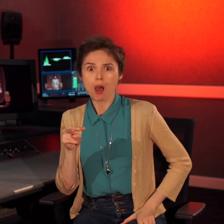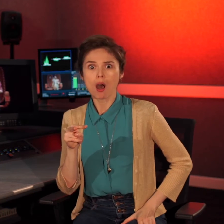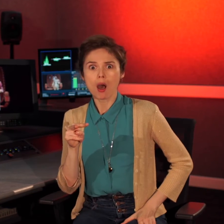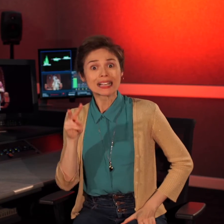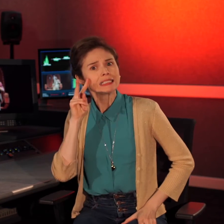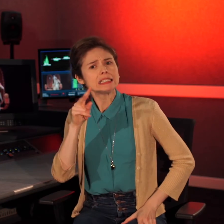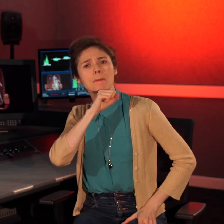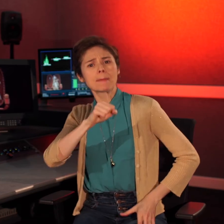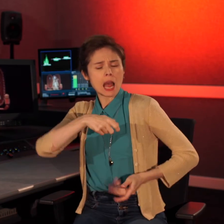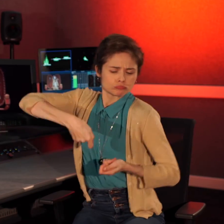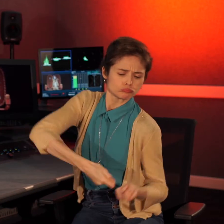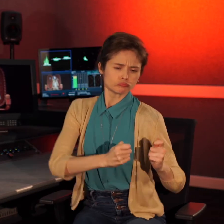Hamlet meets a gravedigger